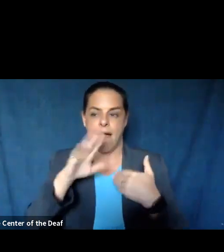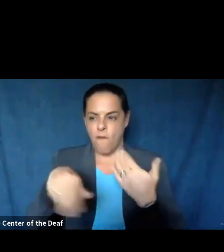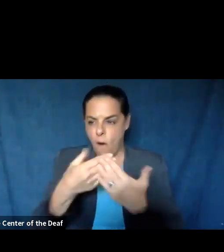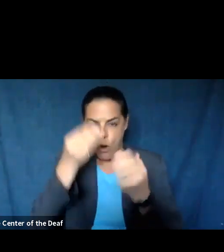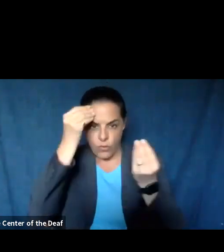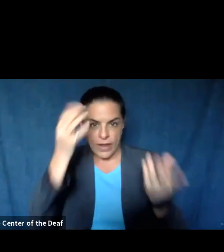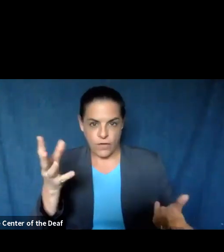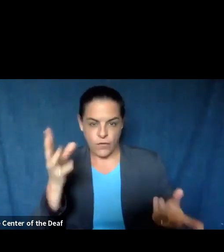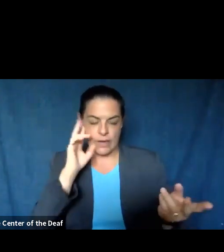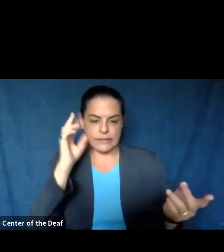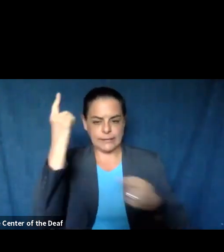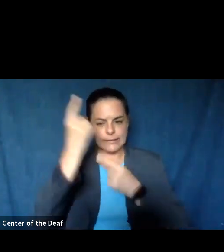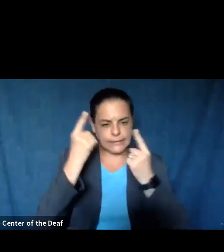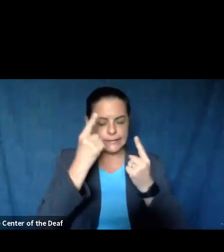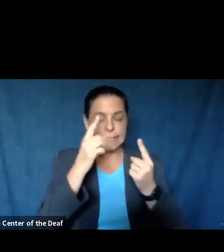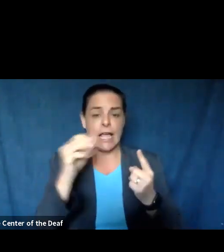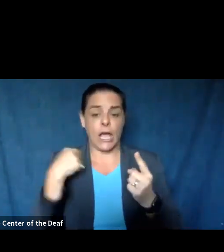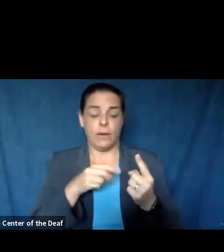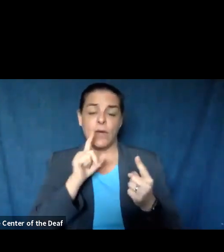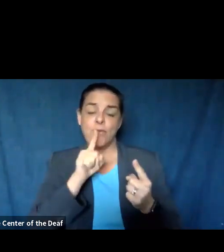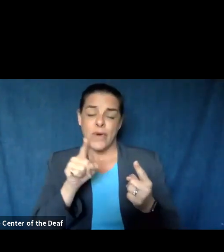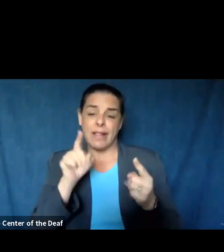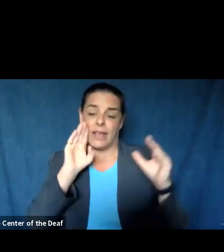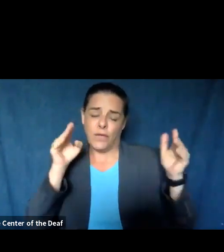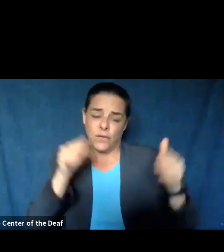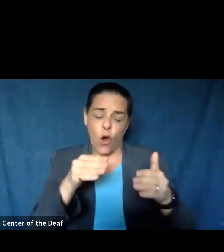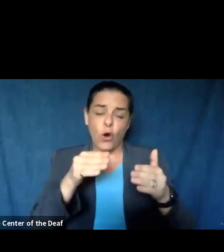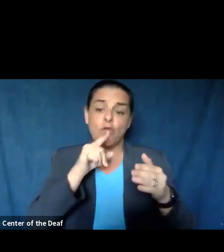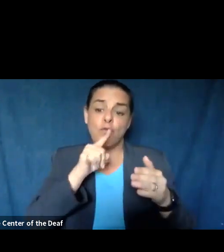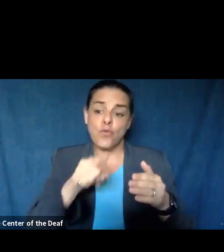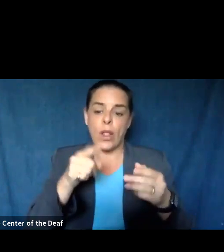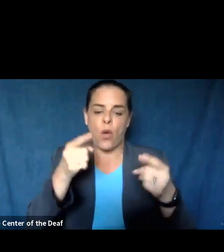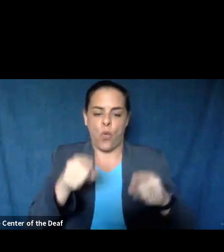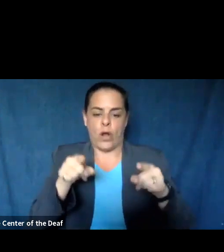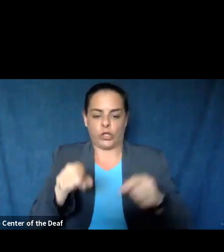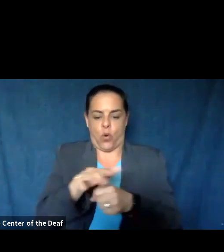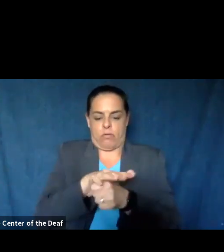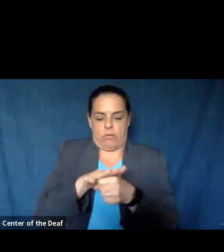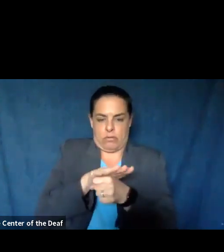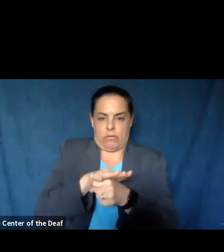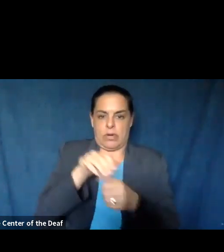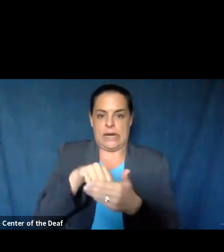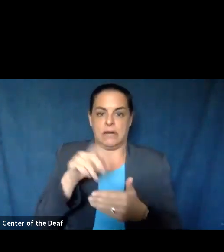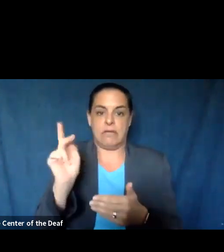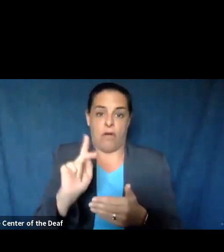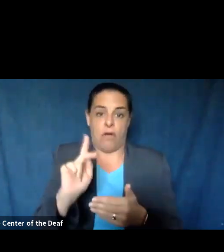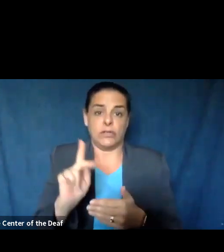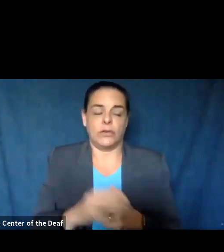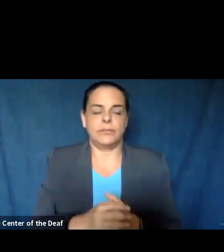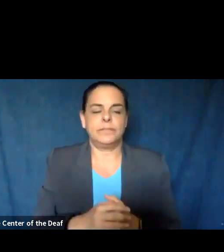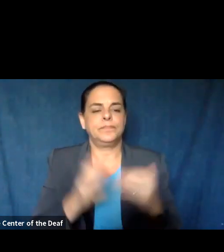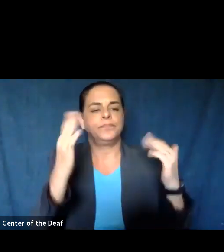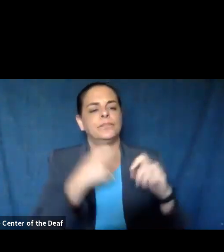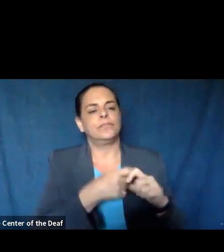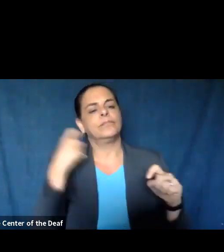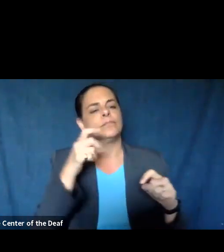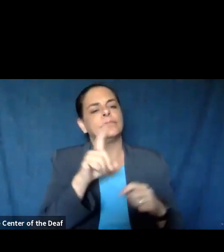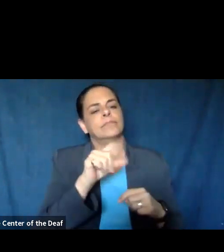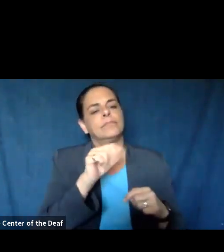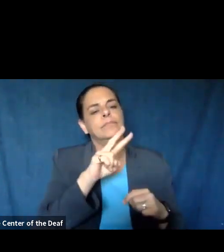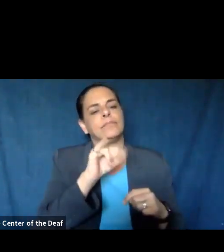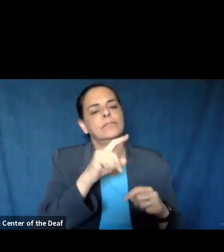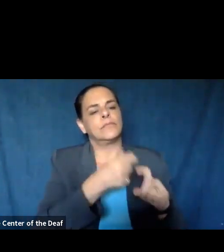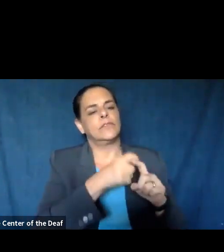then we really look very heavily at what is happening on the ground, our local picture. David with